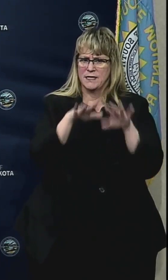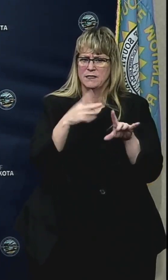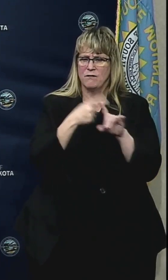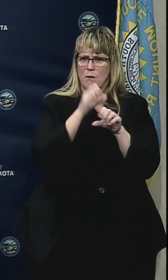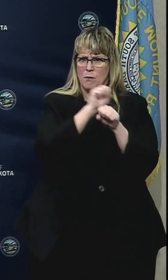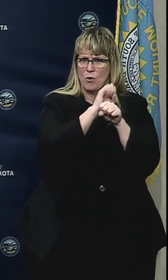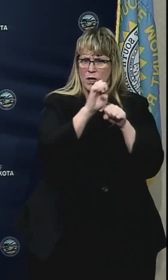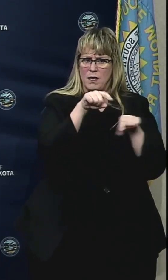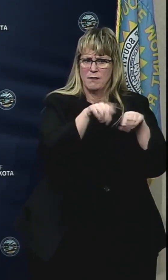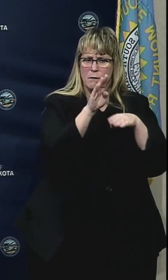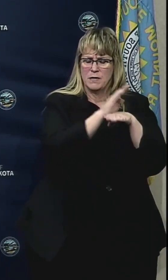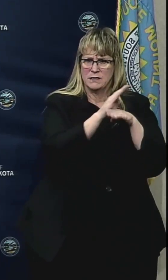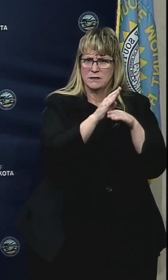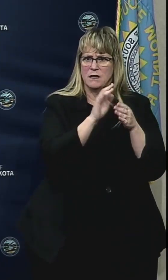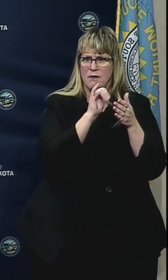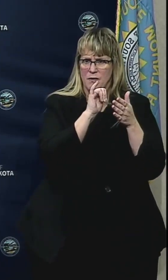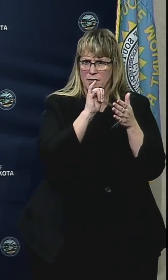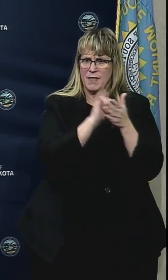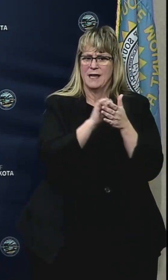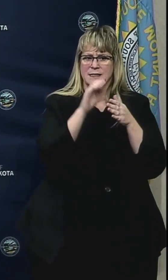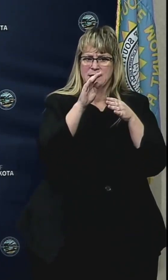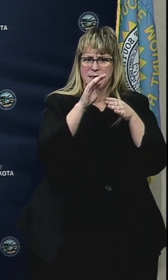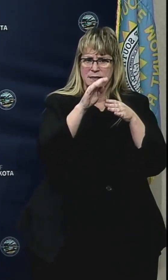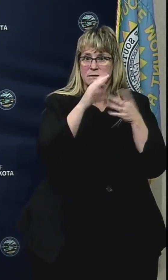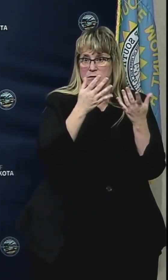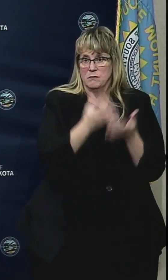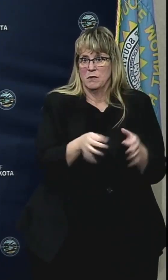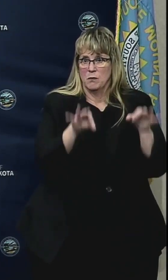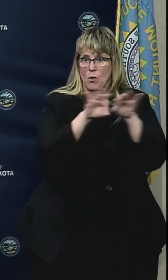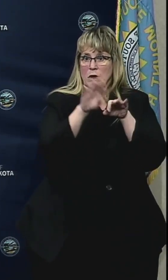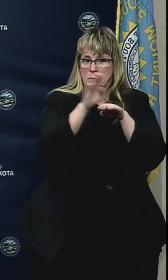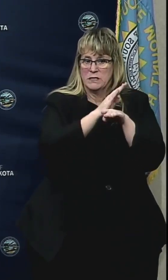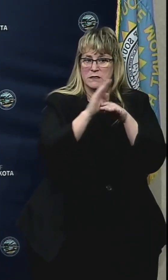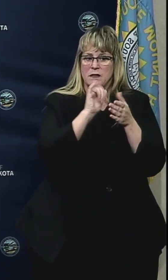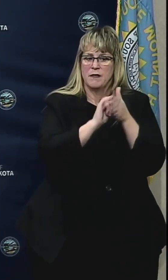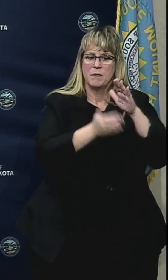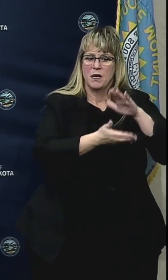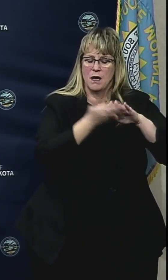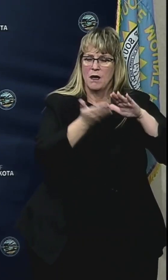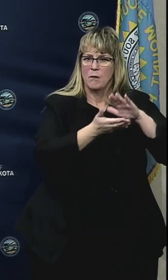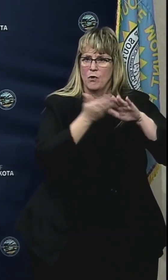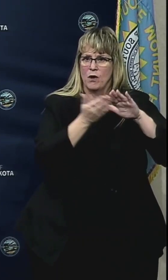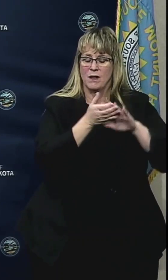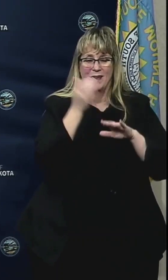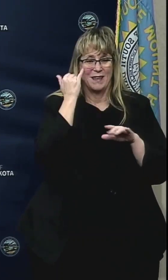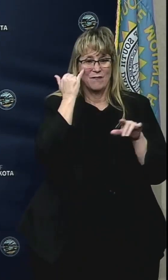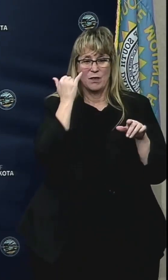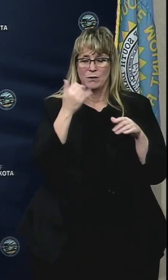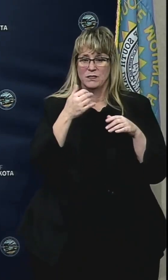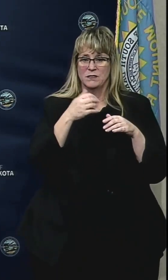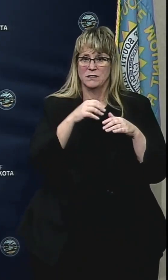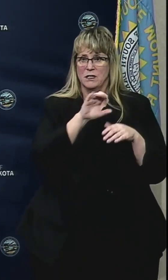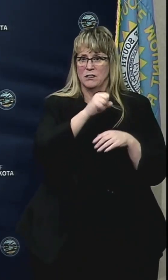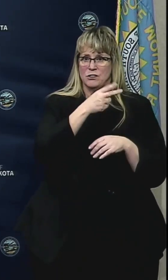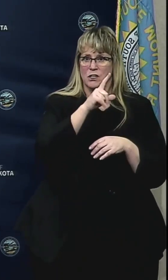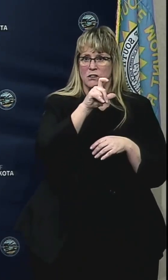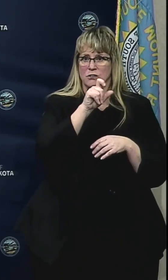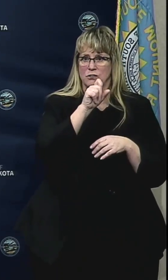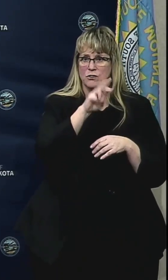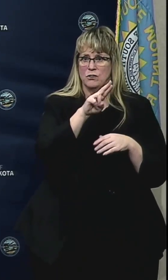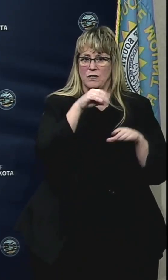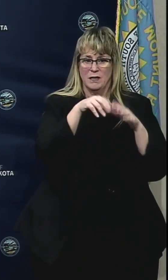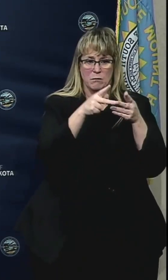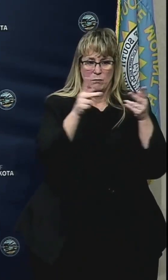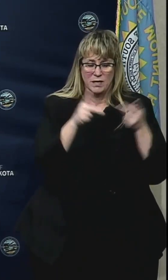plant, and that is a critical infrastructure facility and would have been operating whether there was a shelter in place